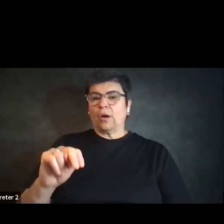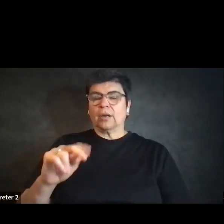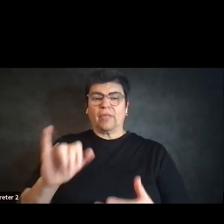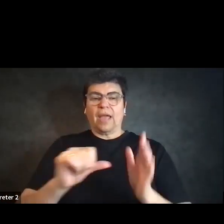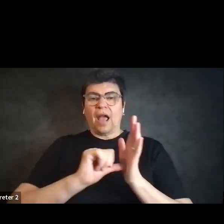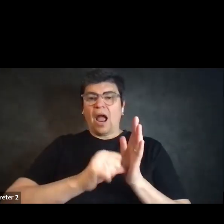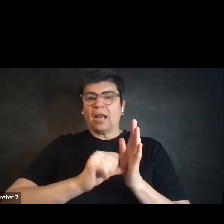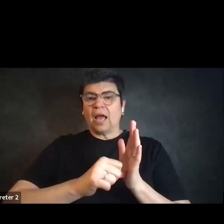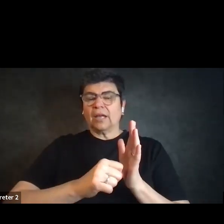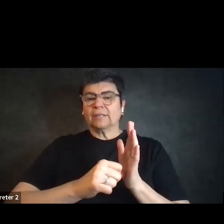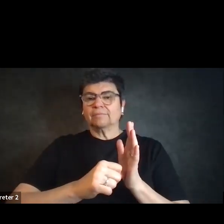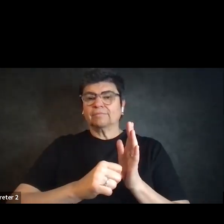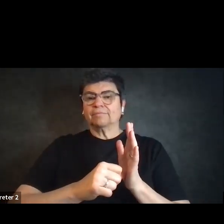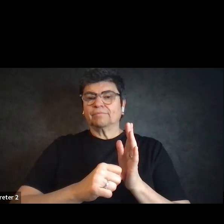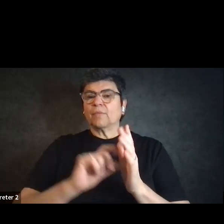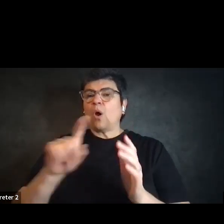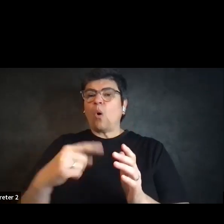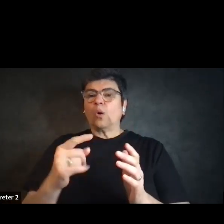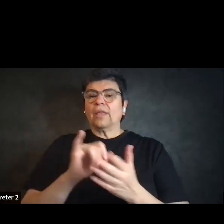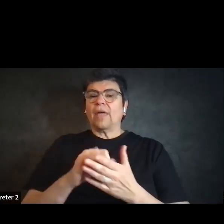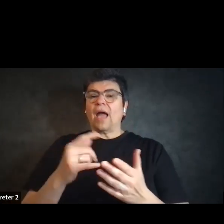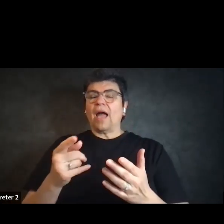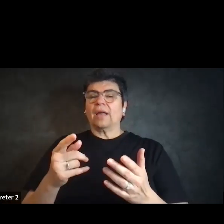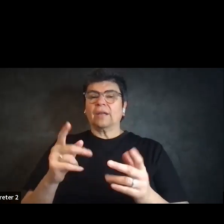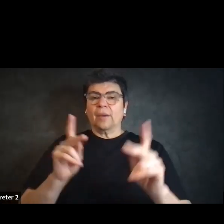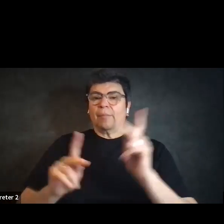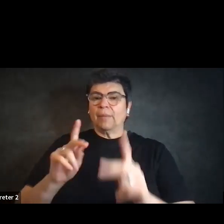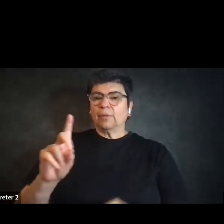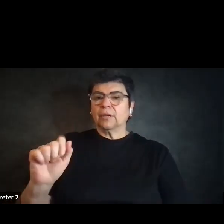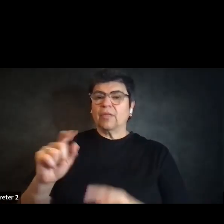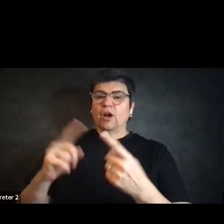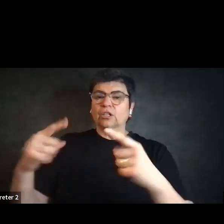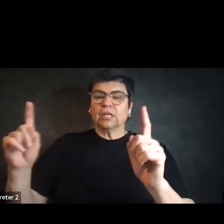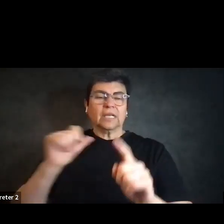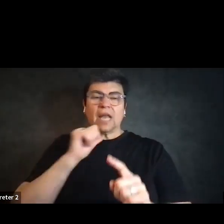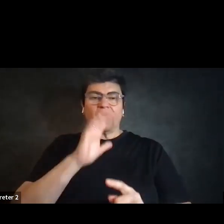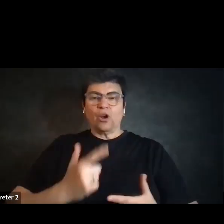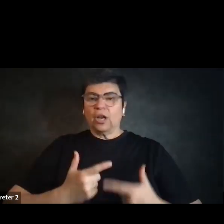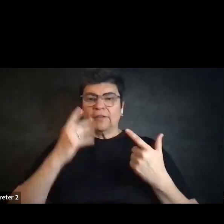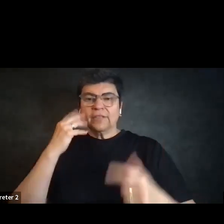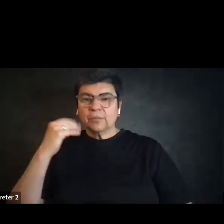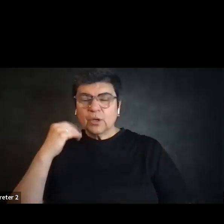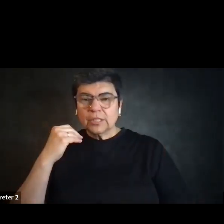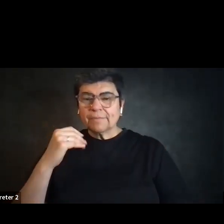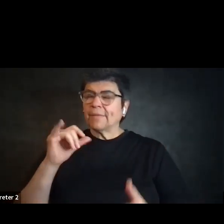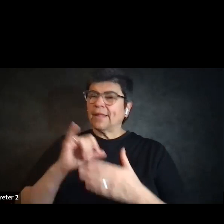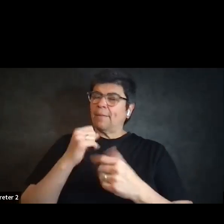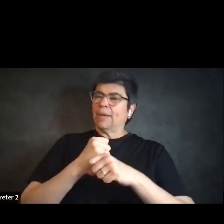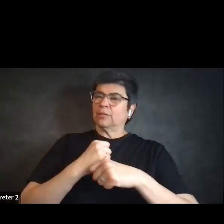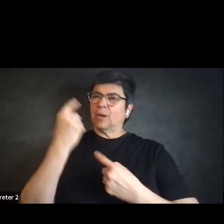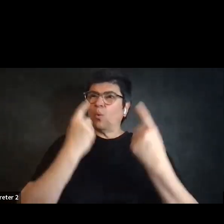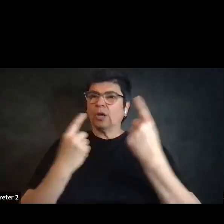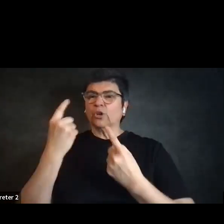highlight only the achievements of disabled persons and not their lived experiences. And this makes me wonder that